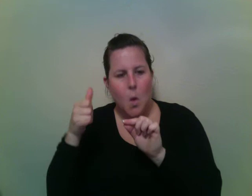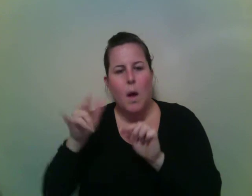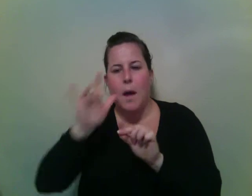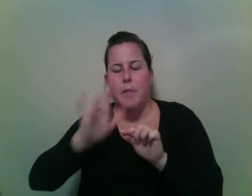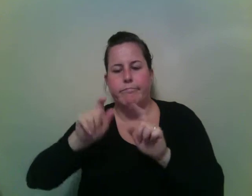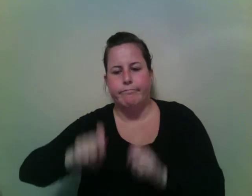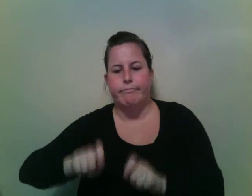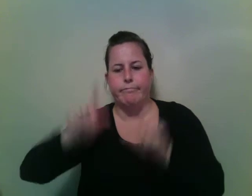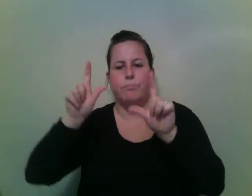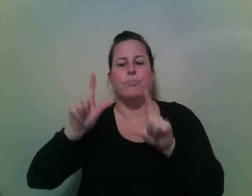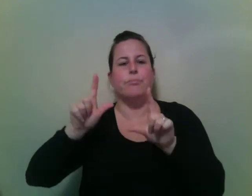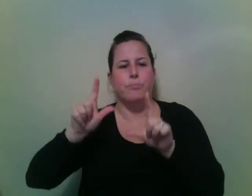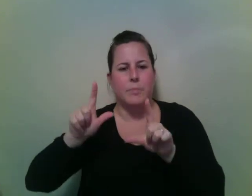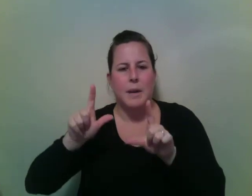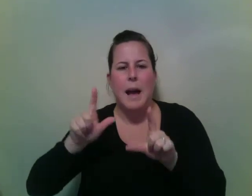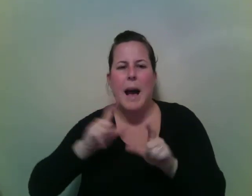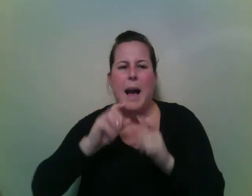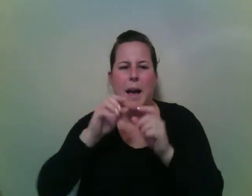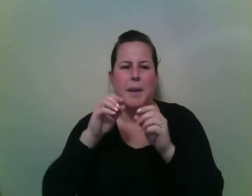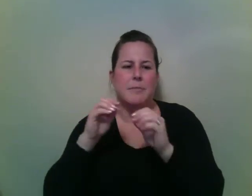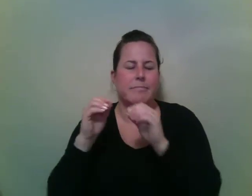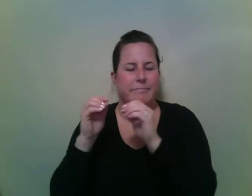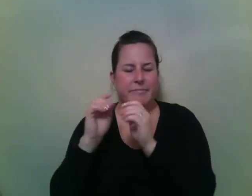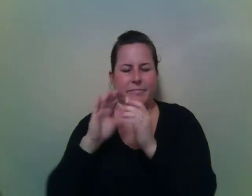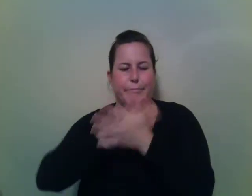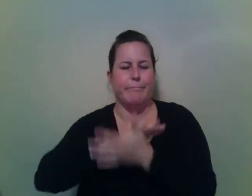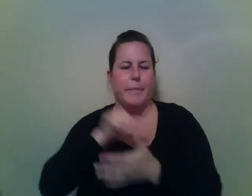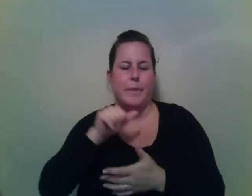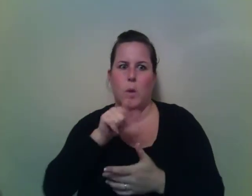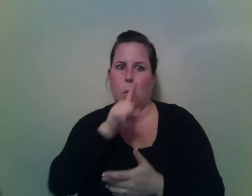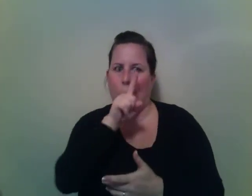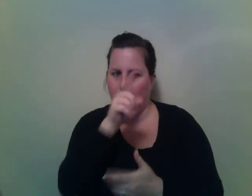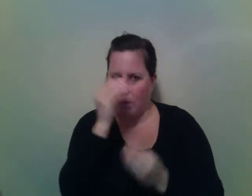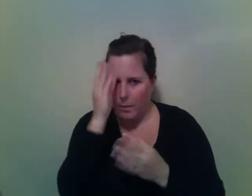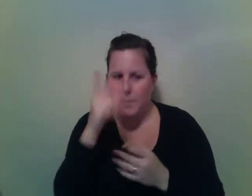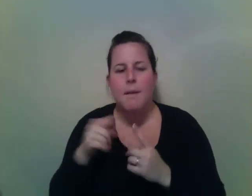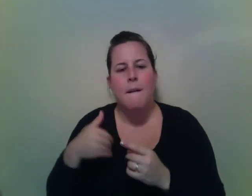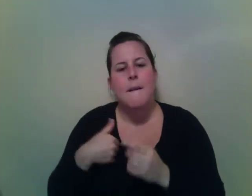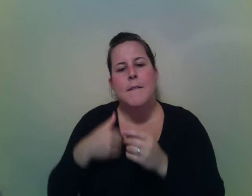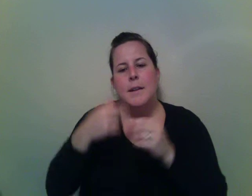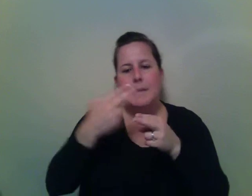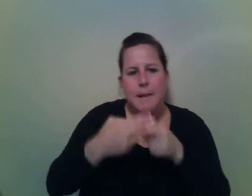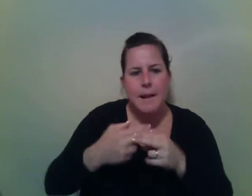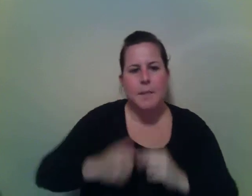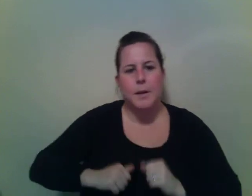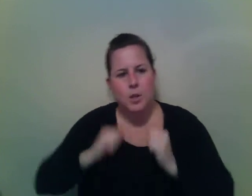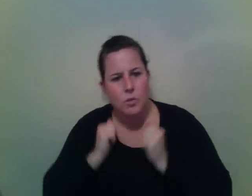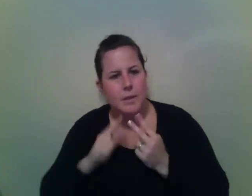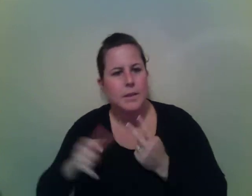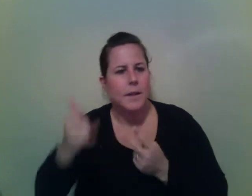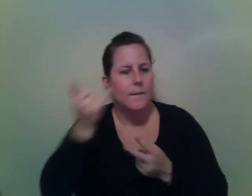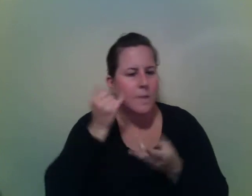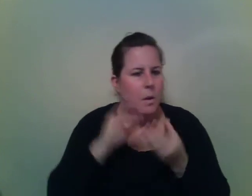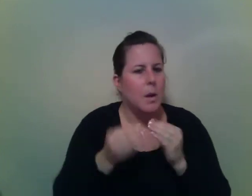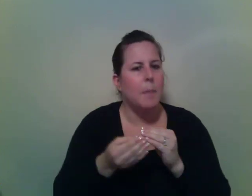lot of information out. It will have Jane's name, her address, her email, phone number, the day she signed